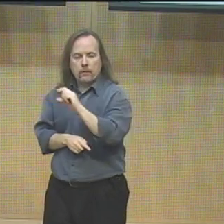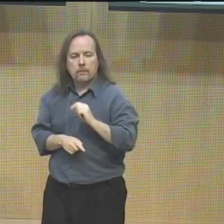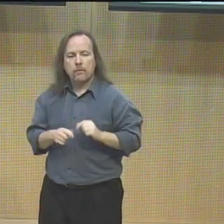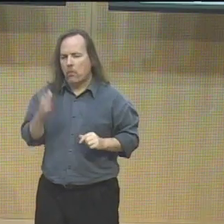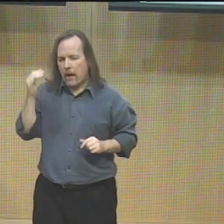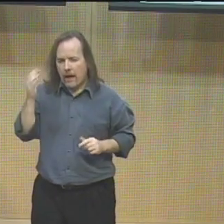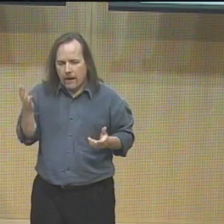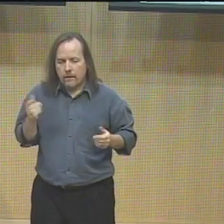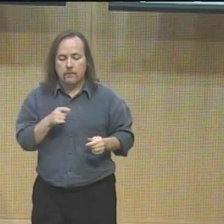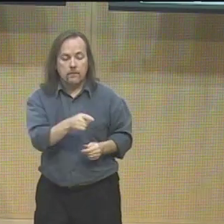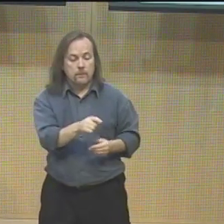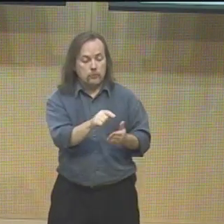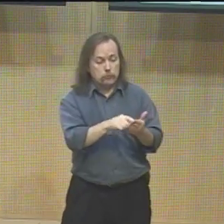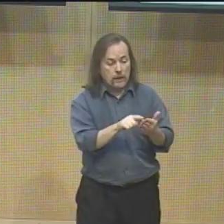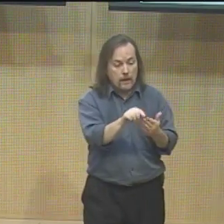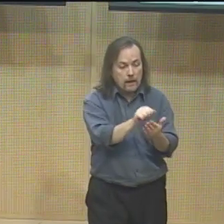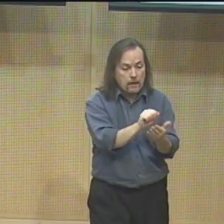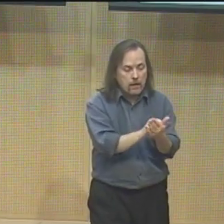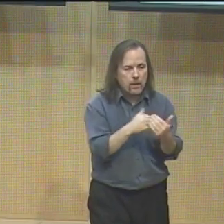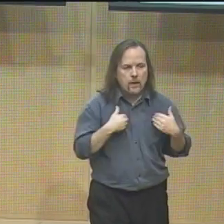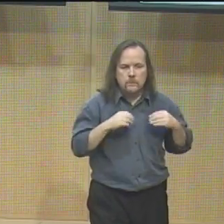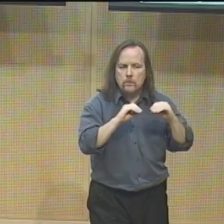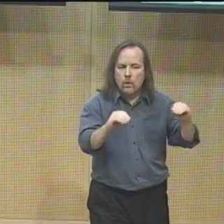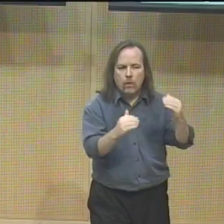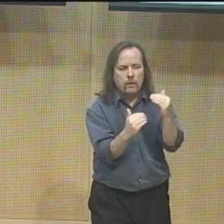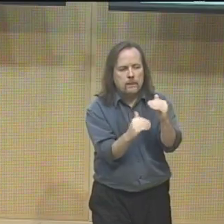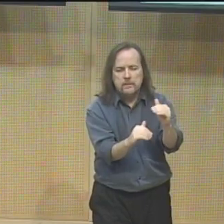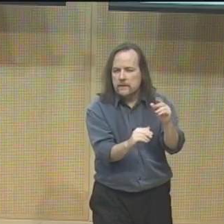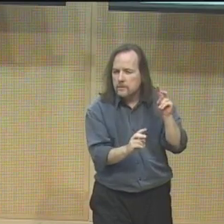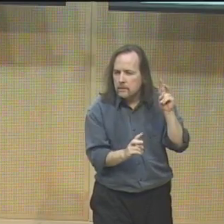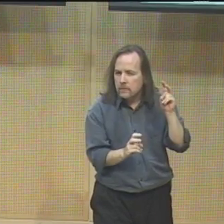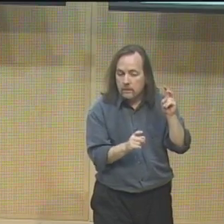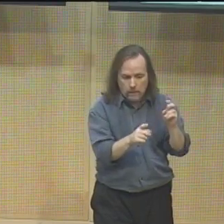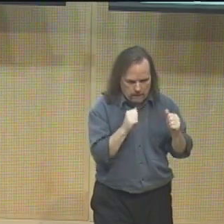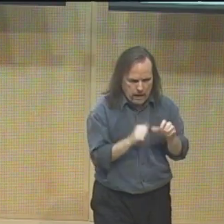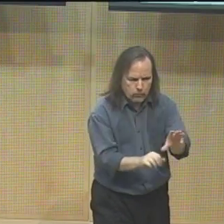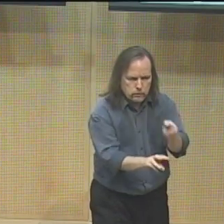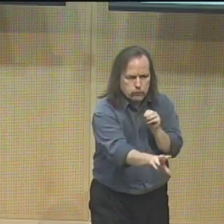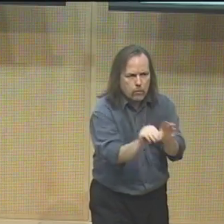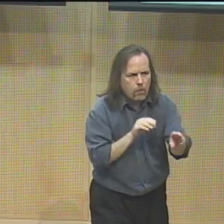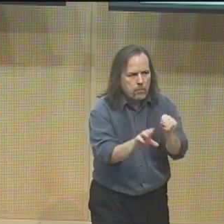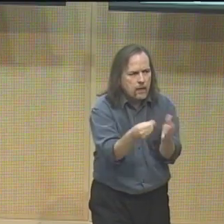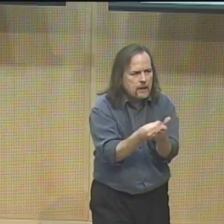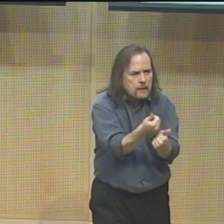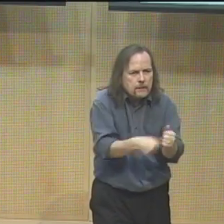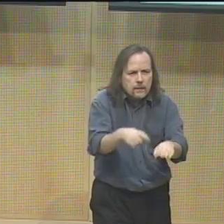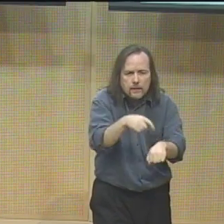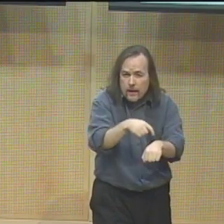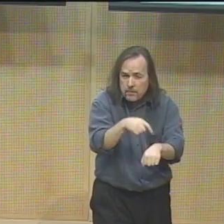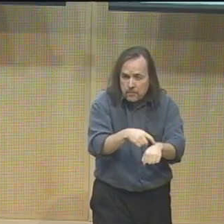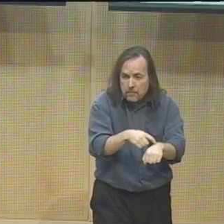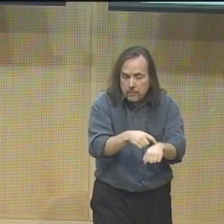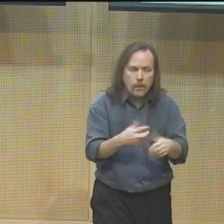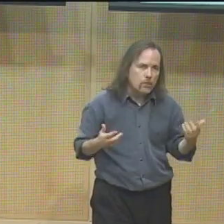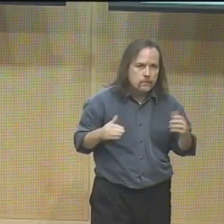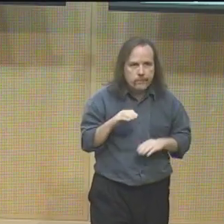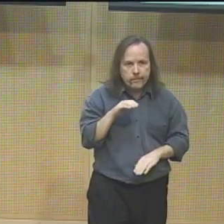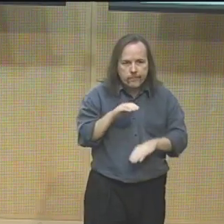interest is a little higher, and certificates of deposit has the highest interest rate. Checking accounts tend to have the